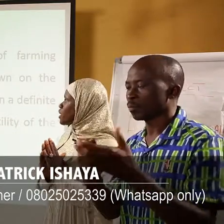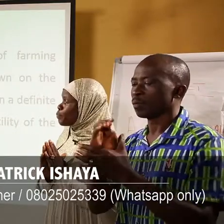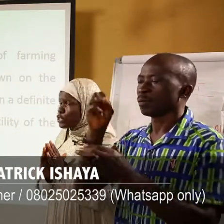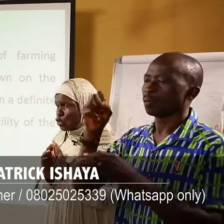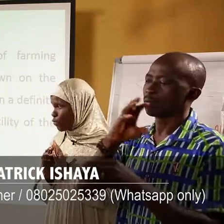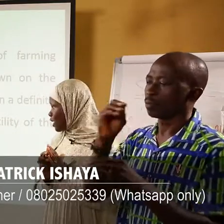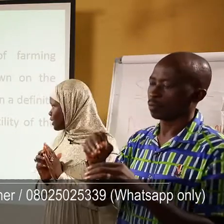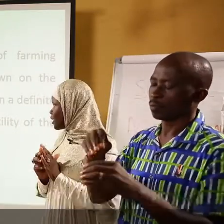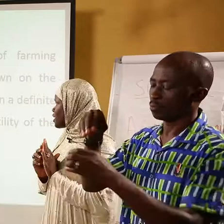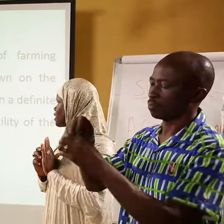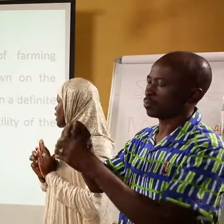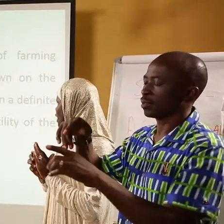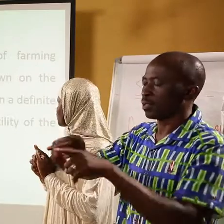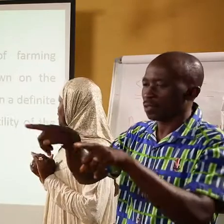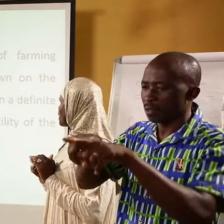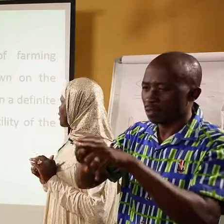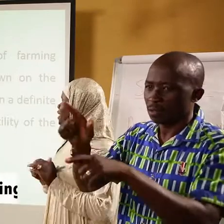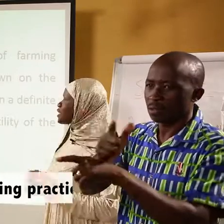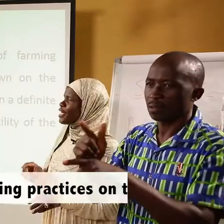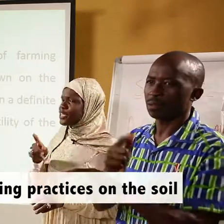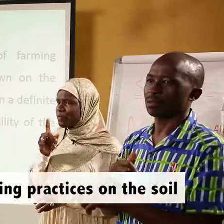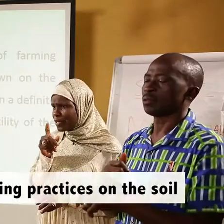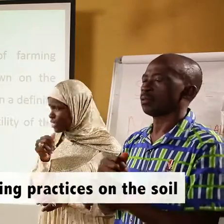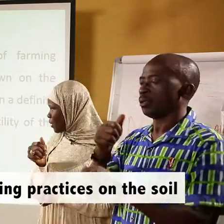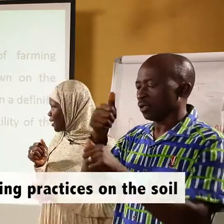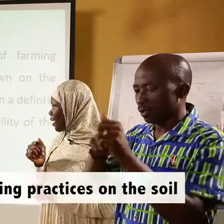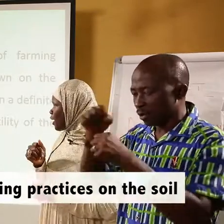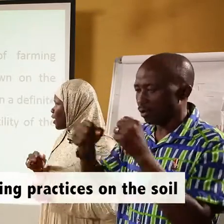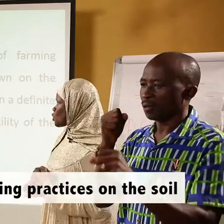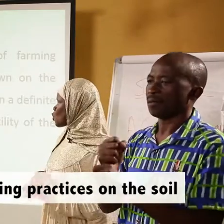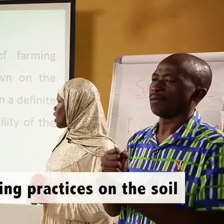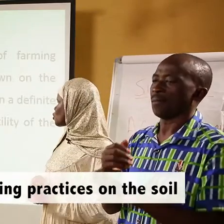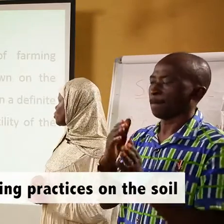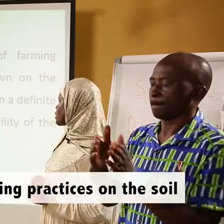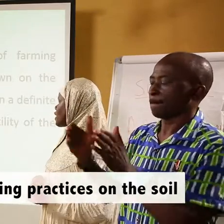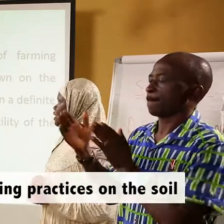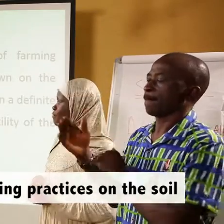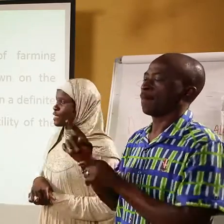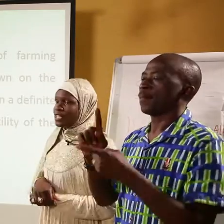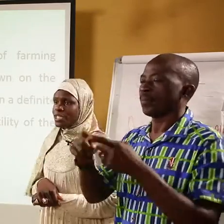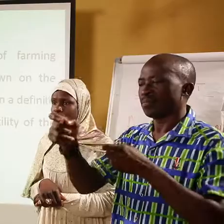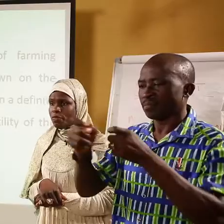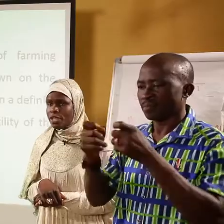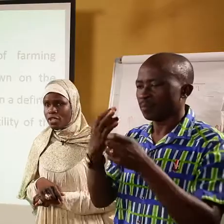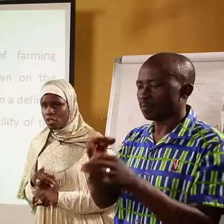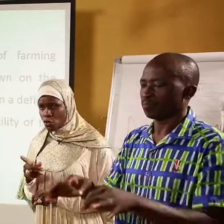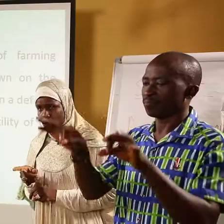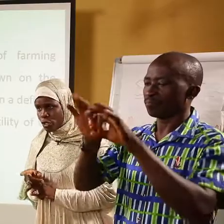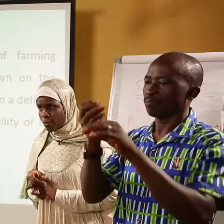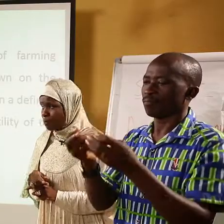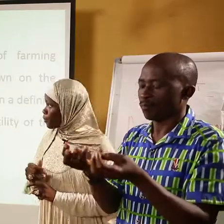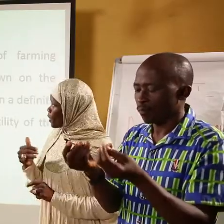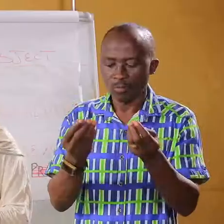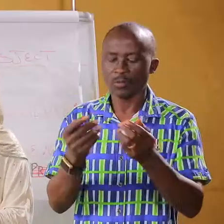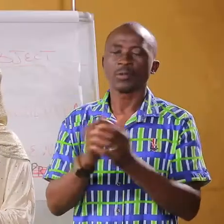on the same piece of land year after year in a definite manner so as to maintain the fertility of the